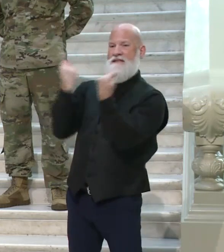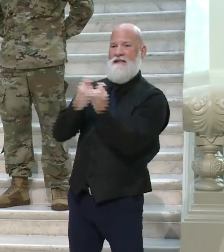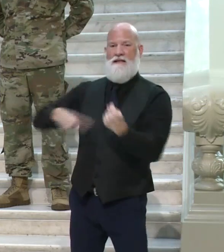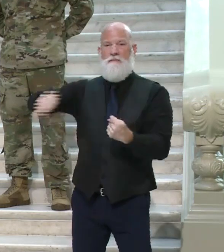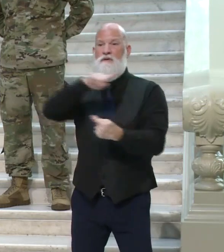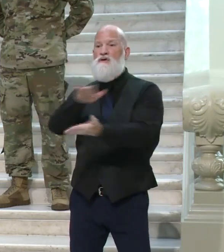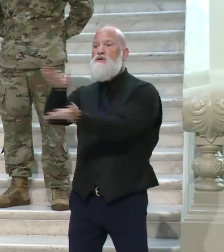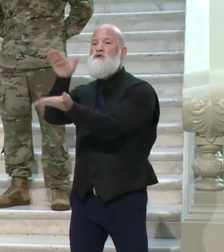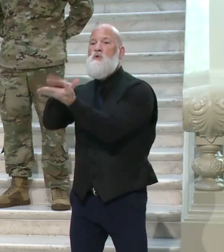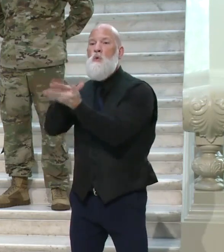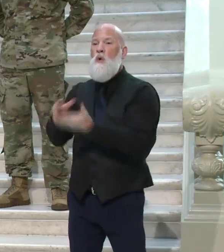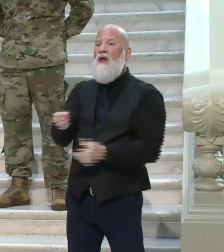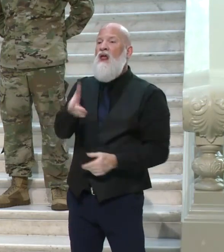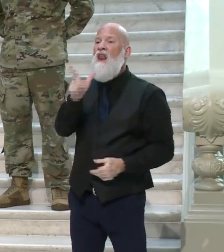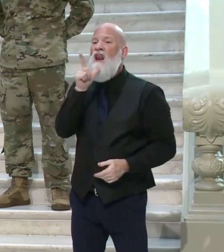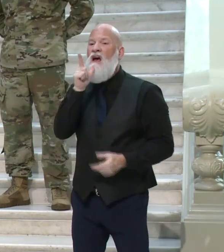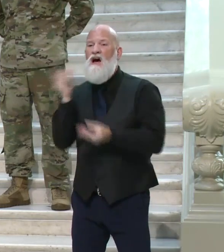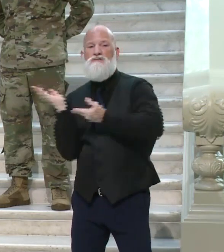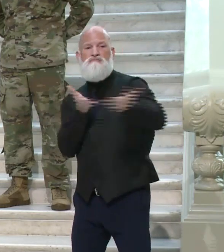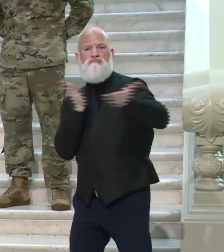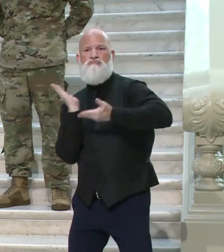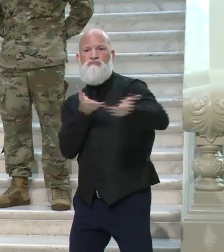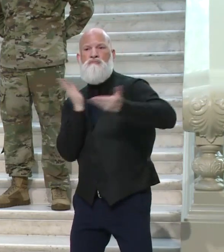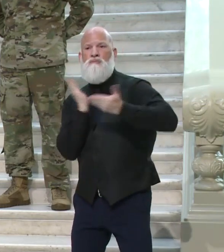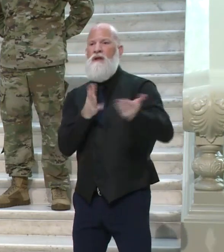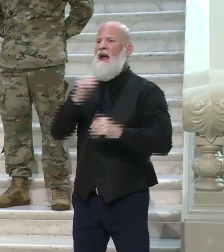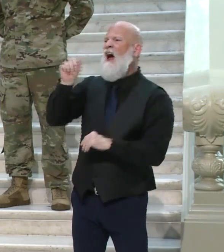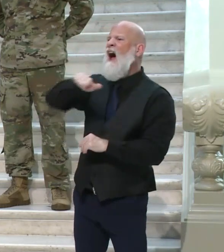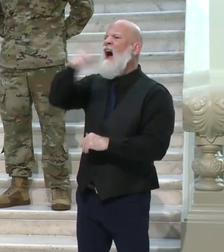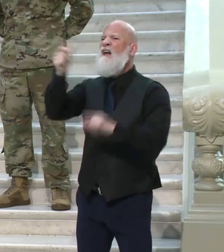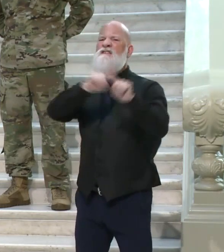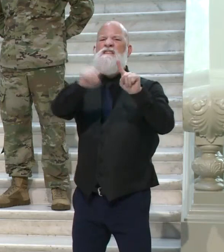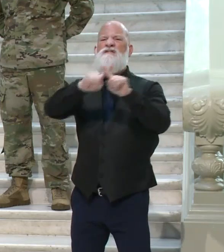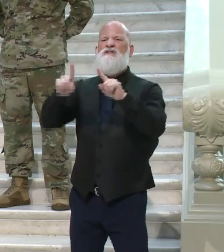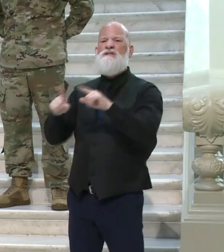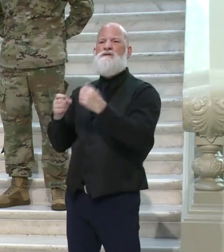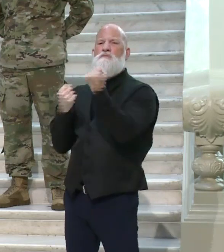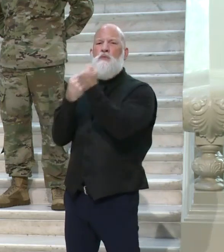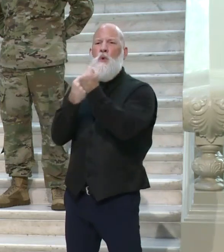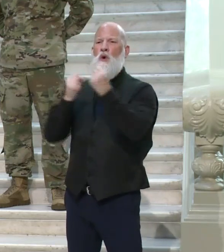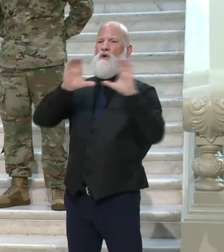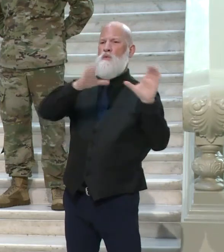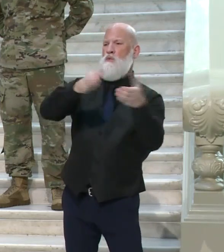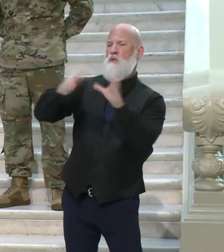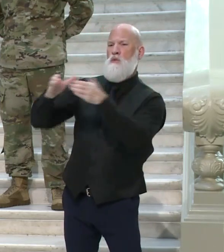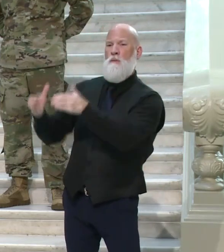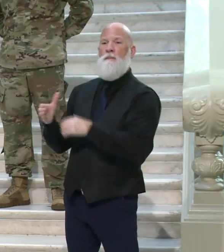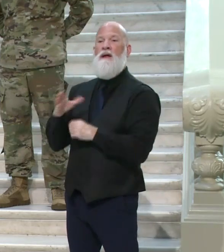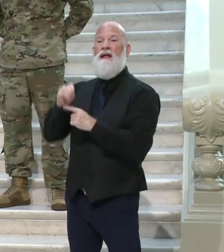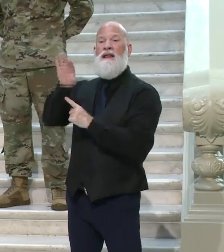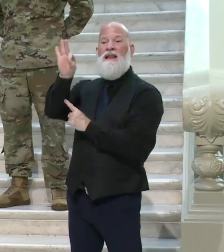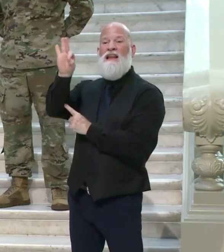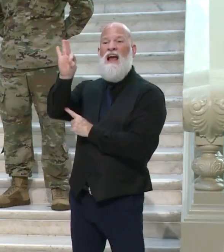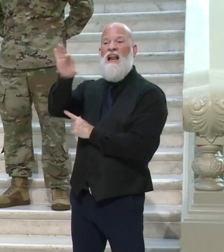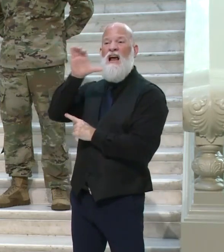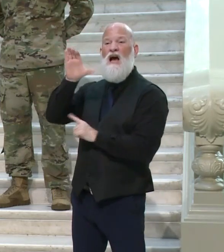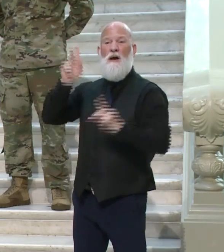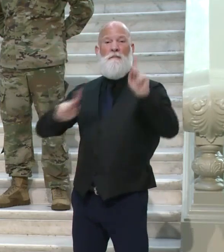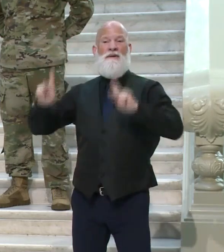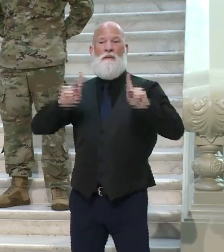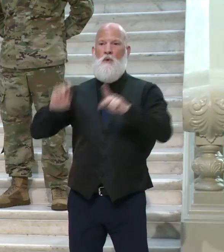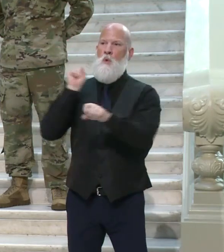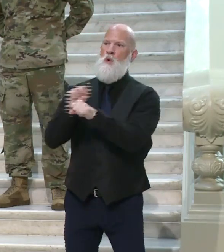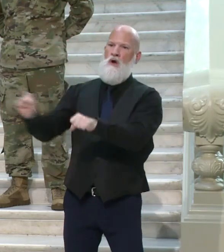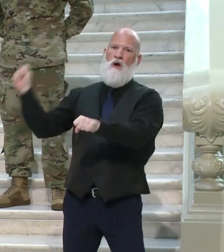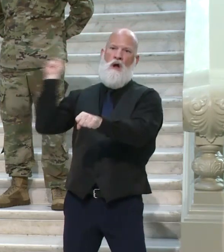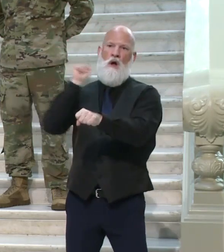general support teams as needs arise. Right now, there are 978 personnel working in 69